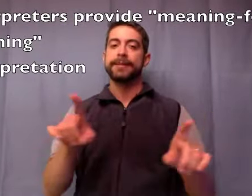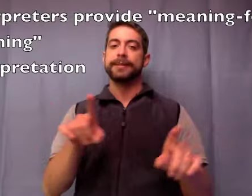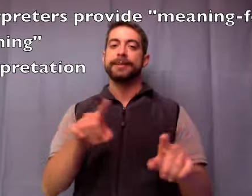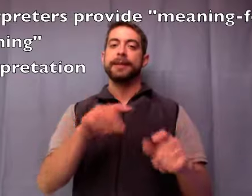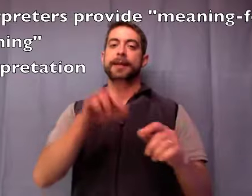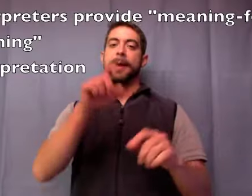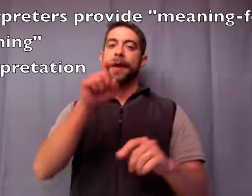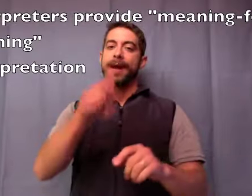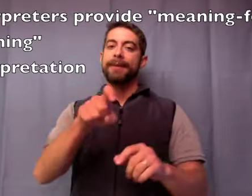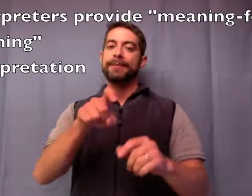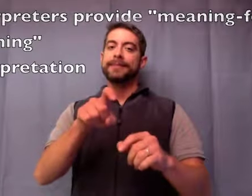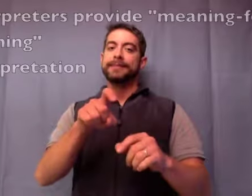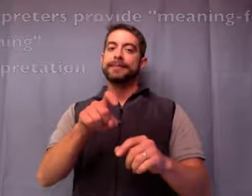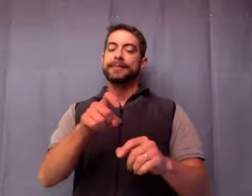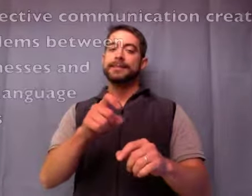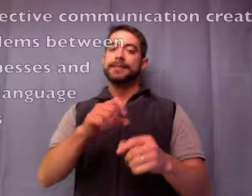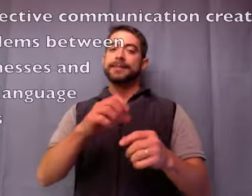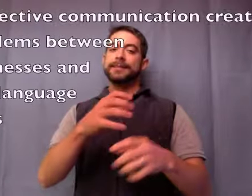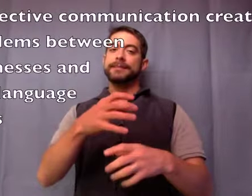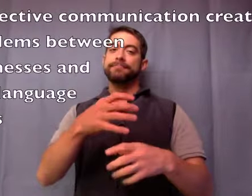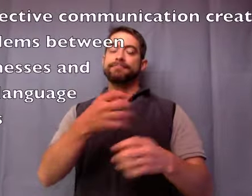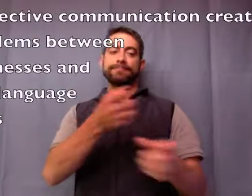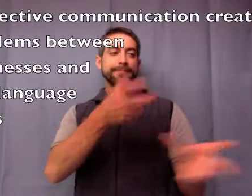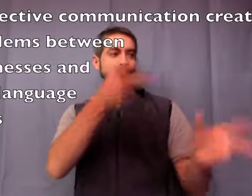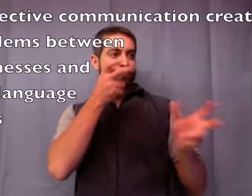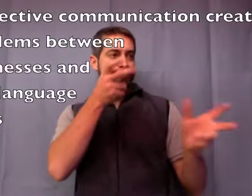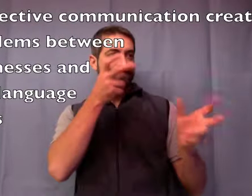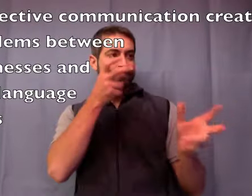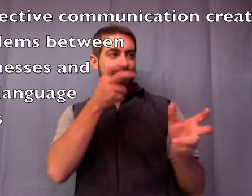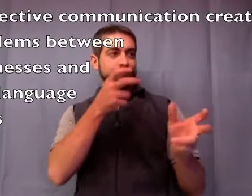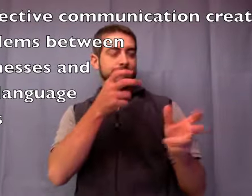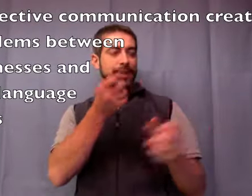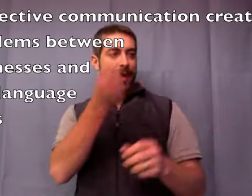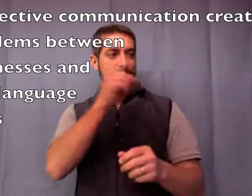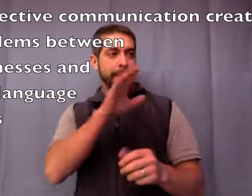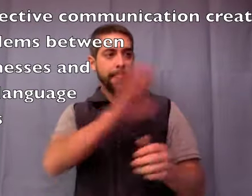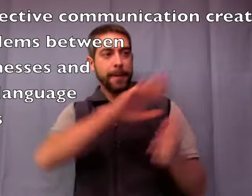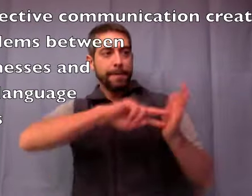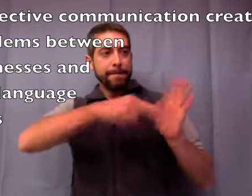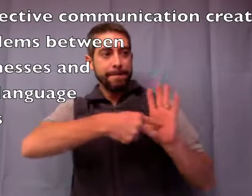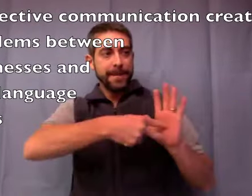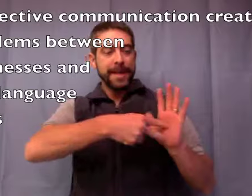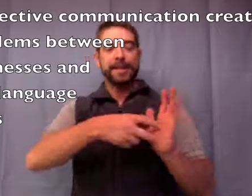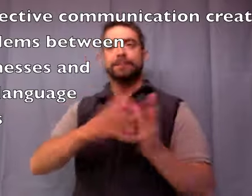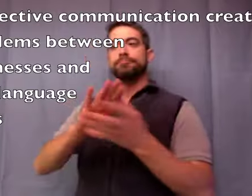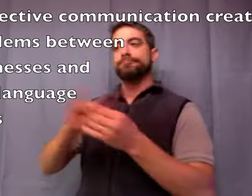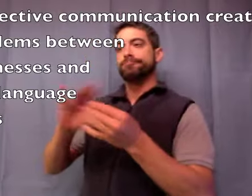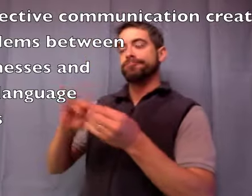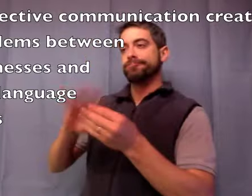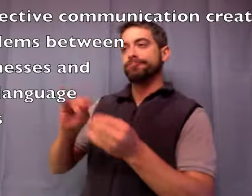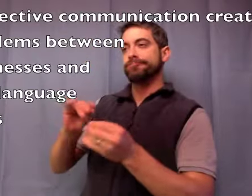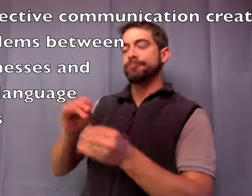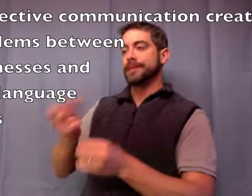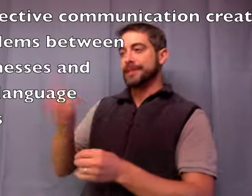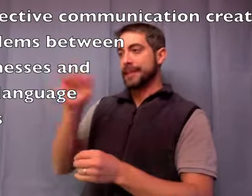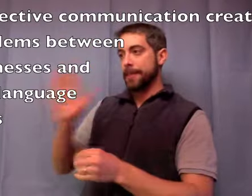This misunderstanding can often lead to significant issues among the deaf and business